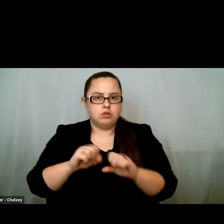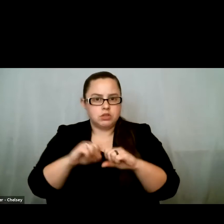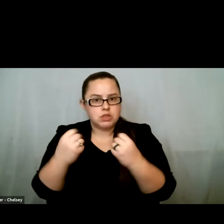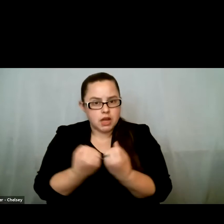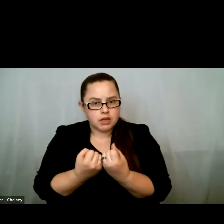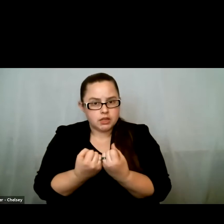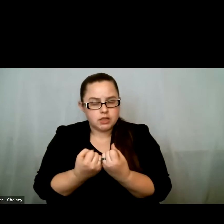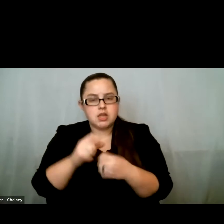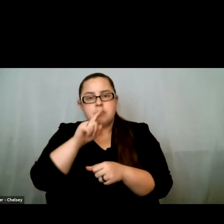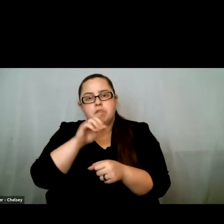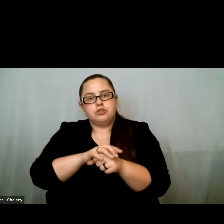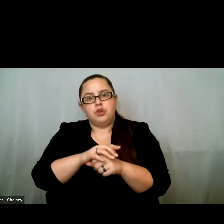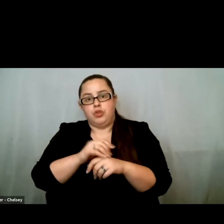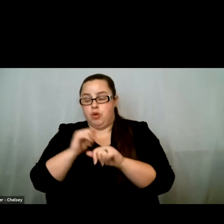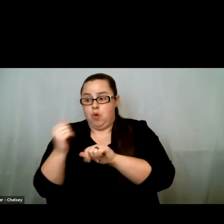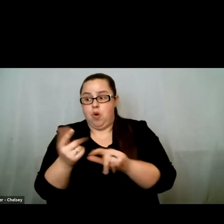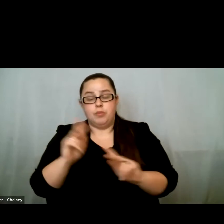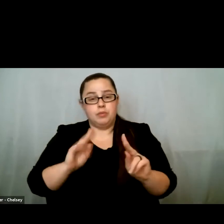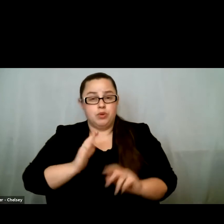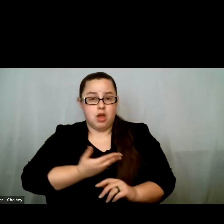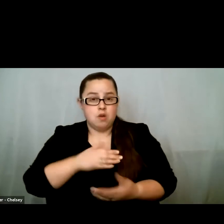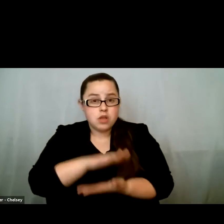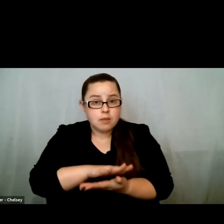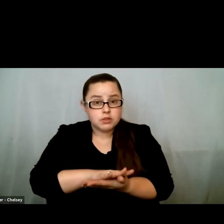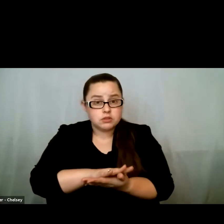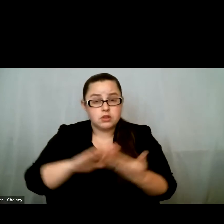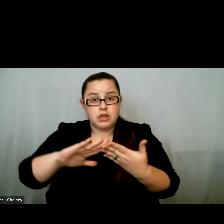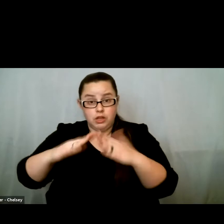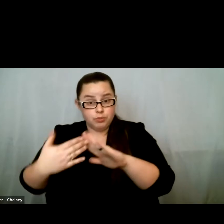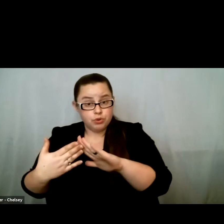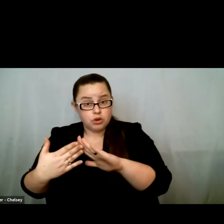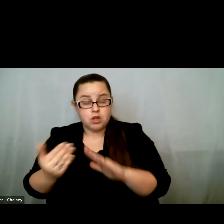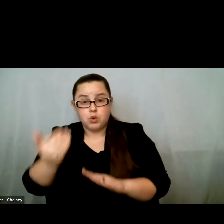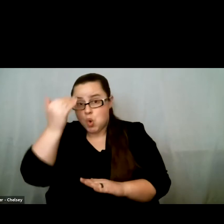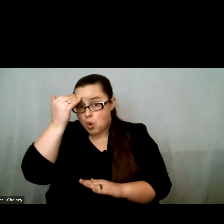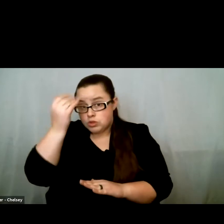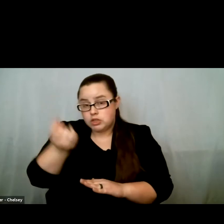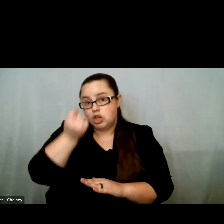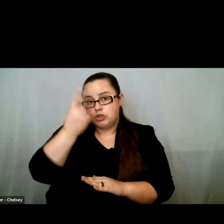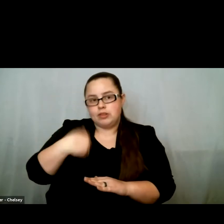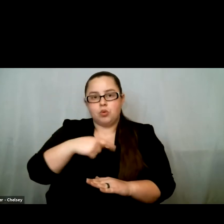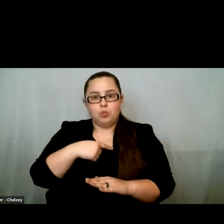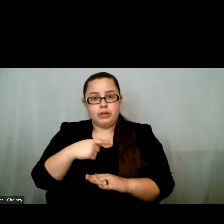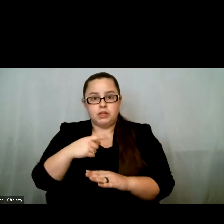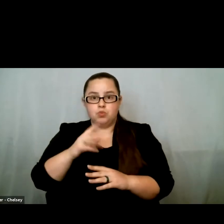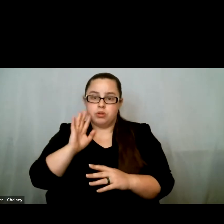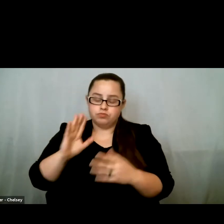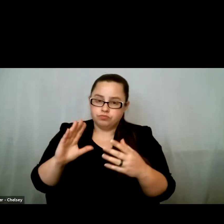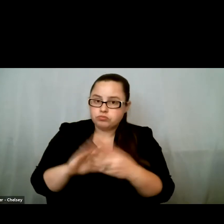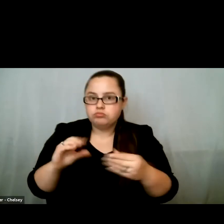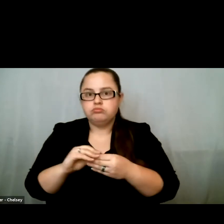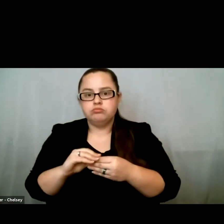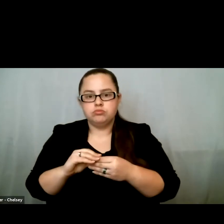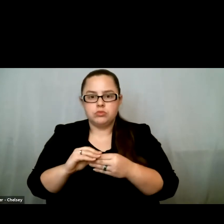sure that everybody on our campus and our community understands and knows that we speak out against this, that we are against